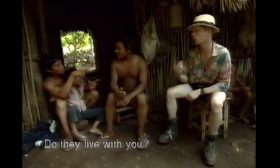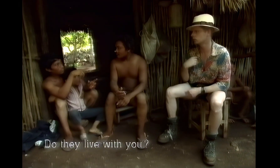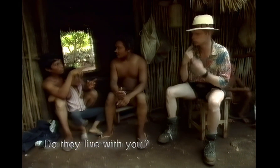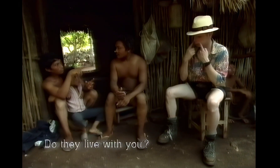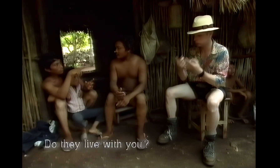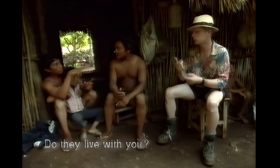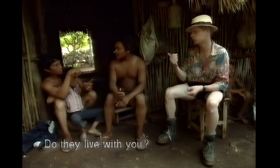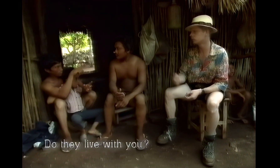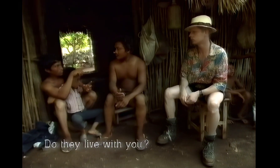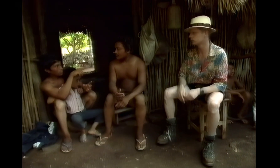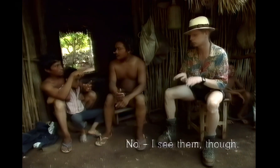you? No, I see them, though.